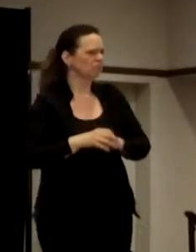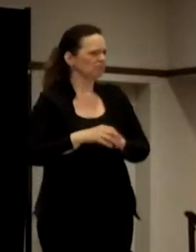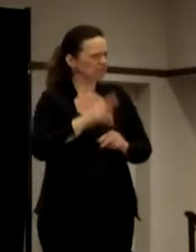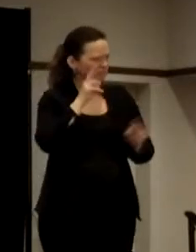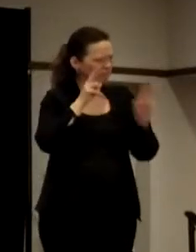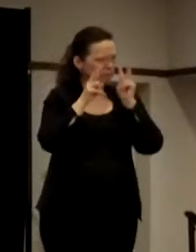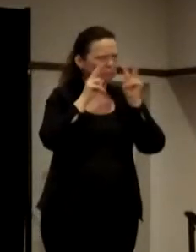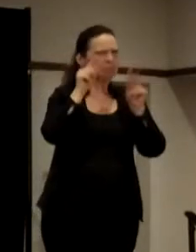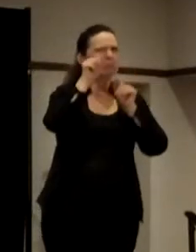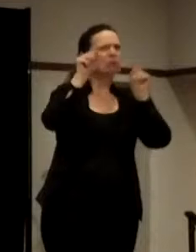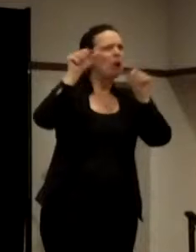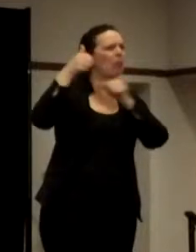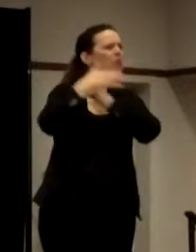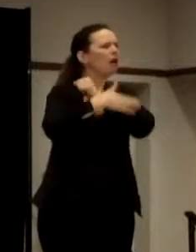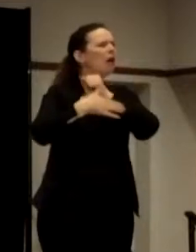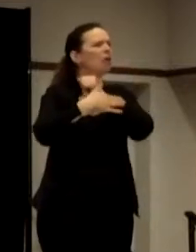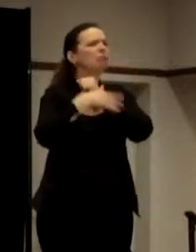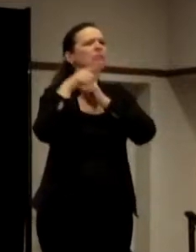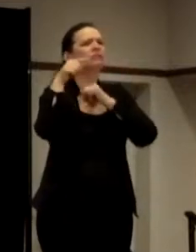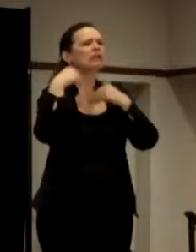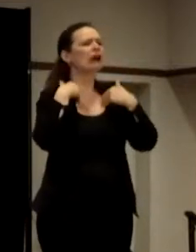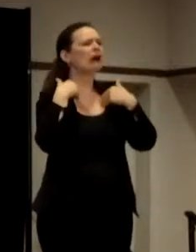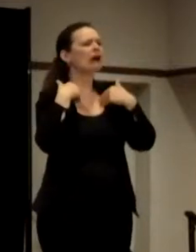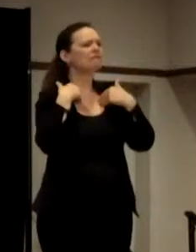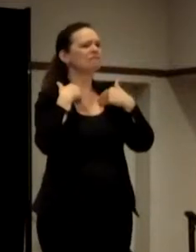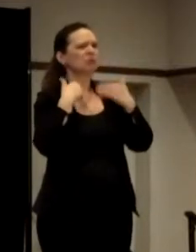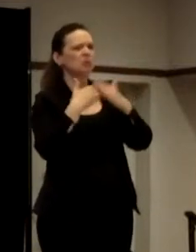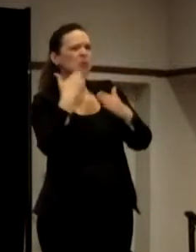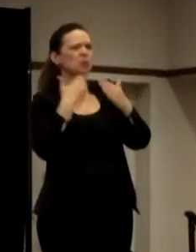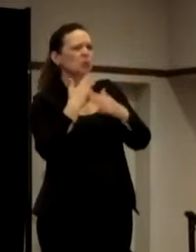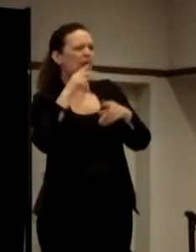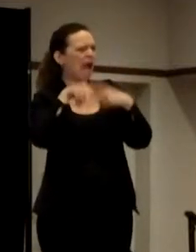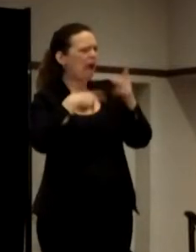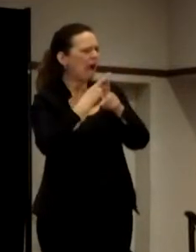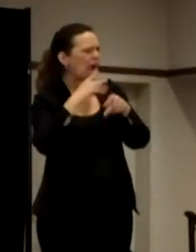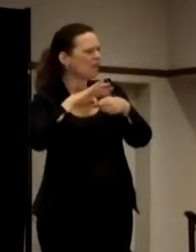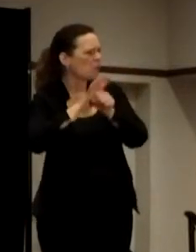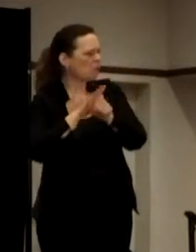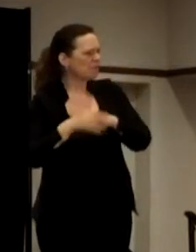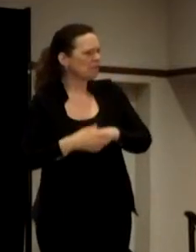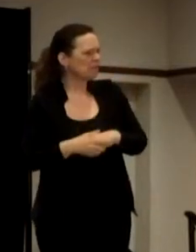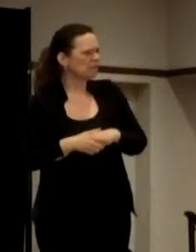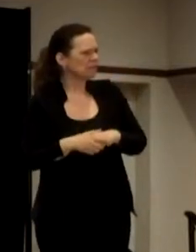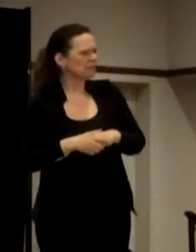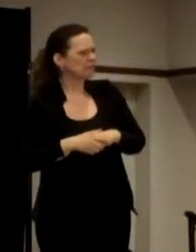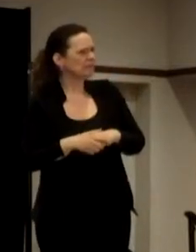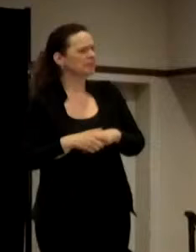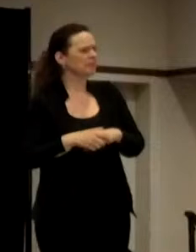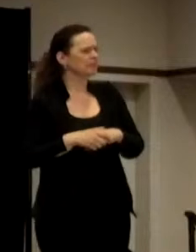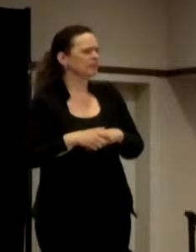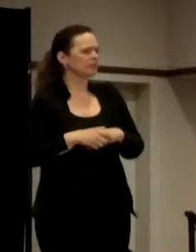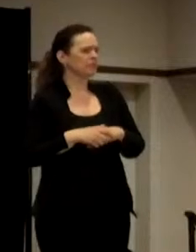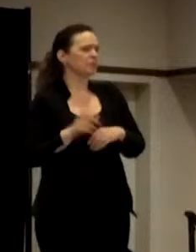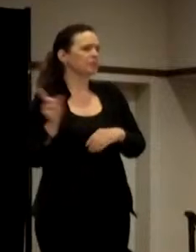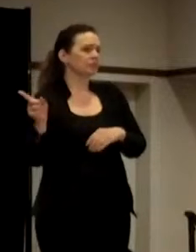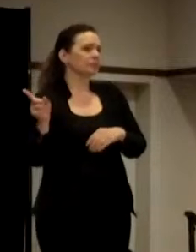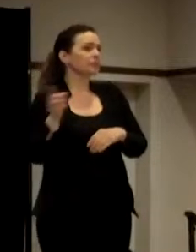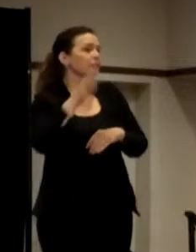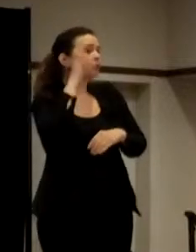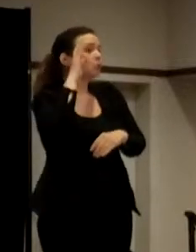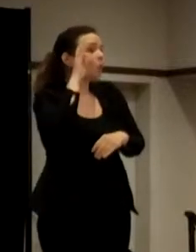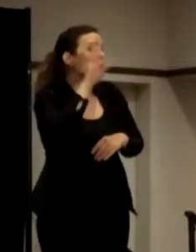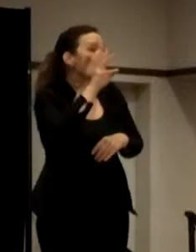that the county and the county health department are tracking? Yeah, so what happens is when there's variants, the Wadsworth lab does sampling